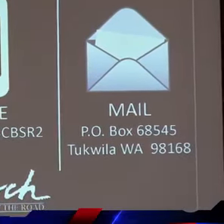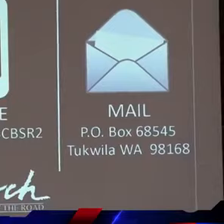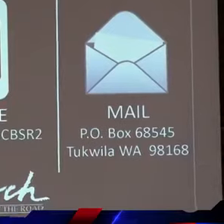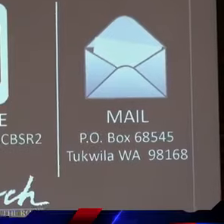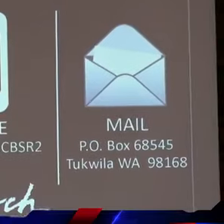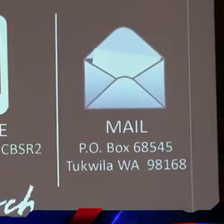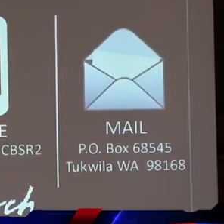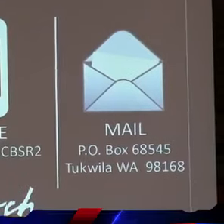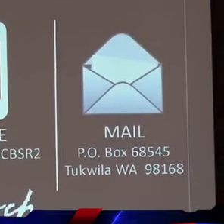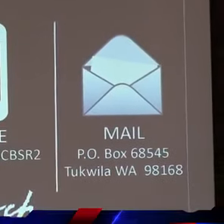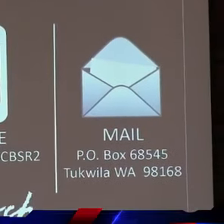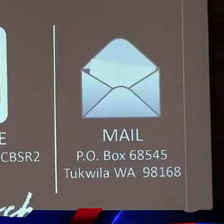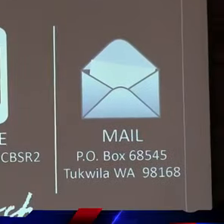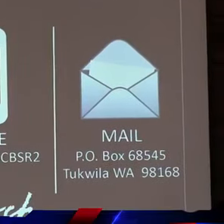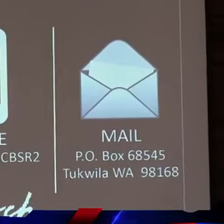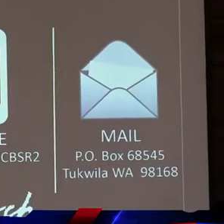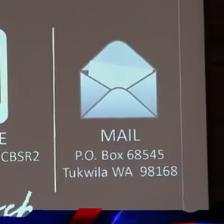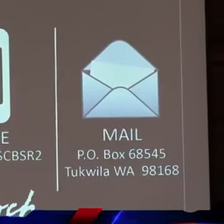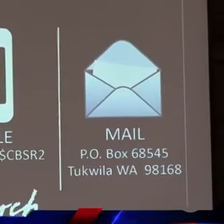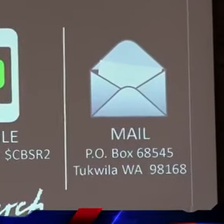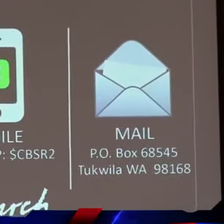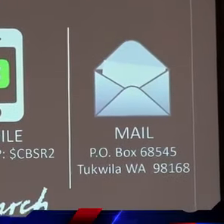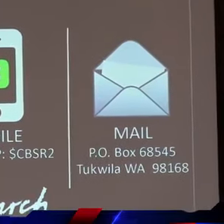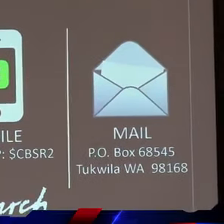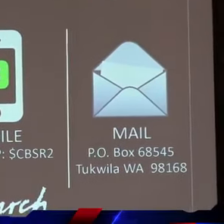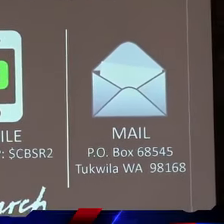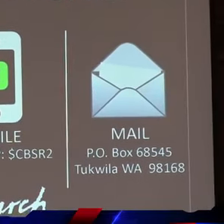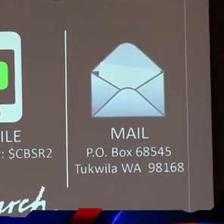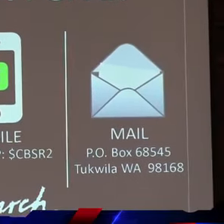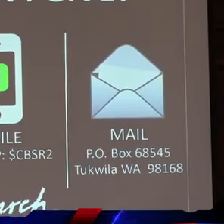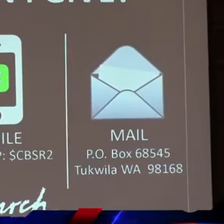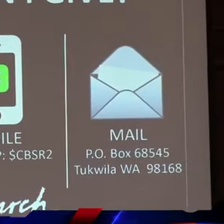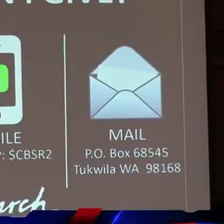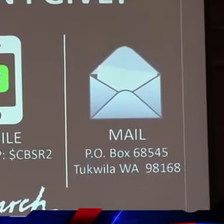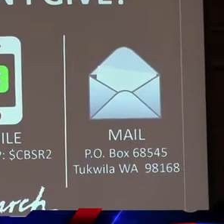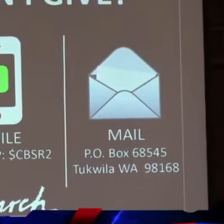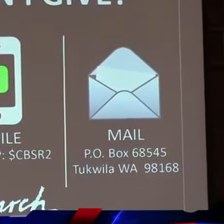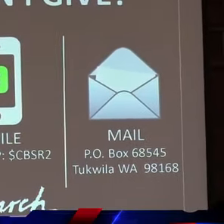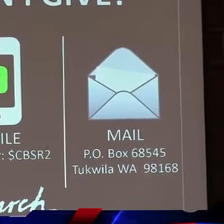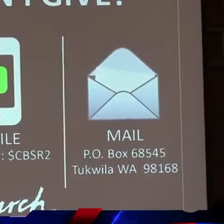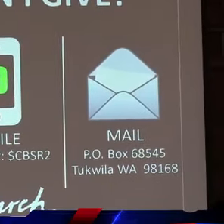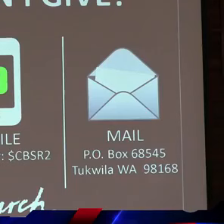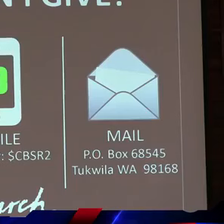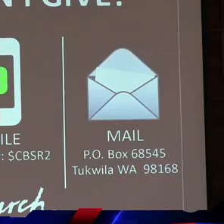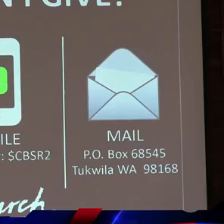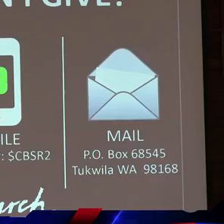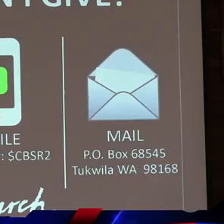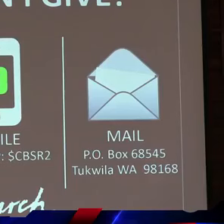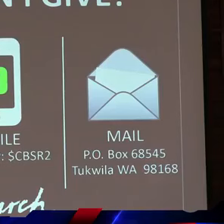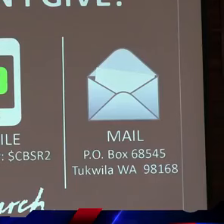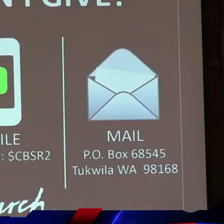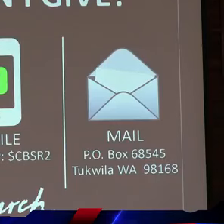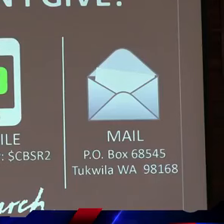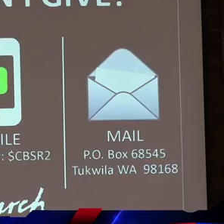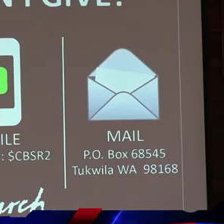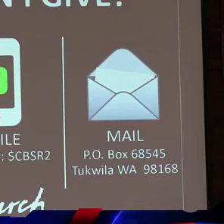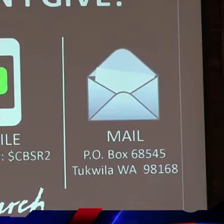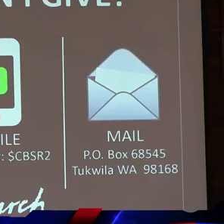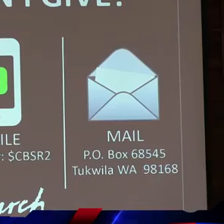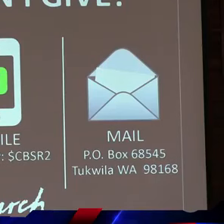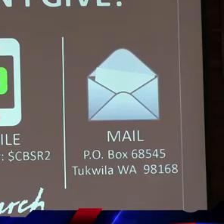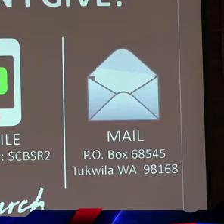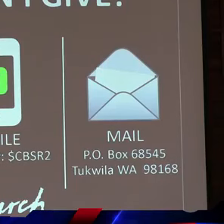see the faithfulness of tithers still coming in and of offerings still coming in. So we just want to say thank you first and foremost. You